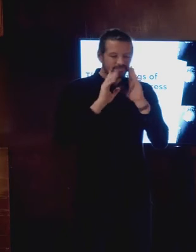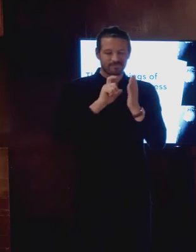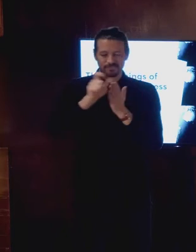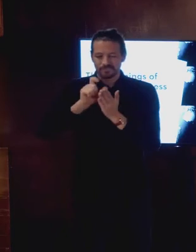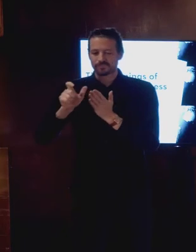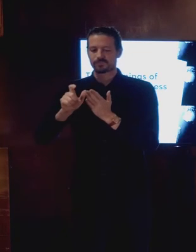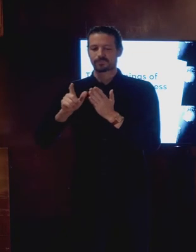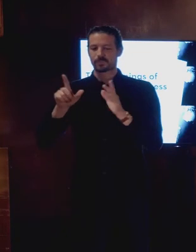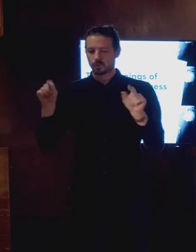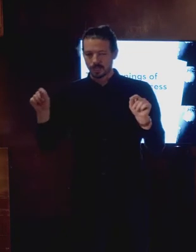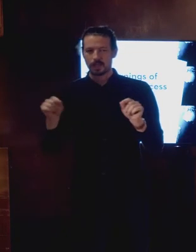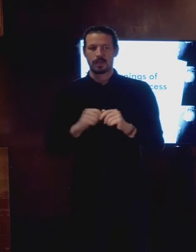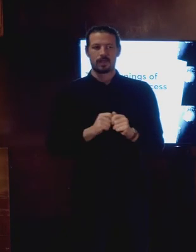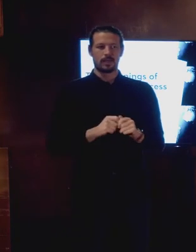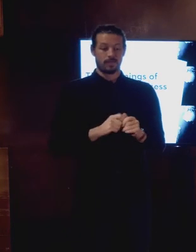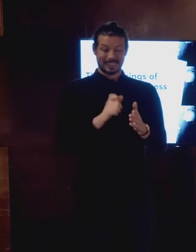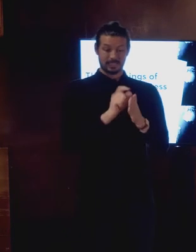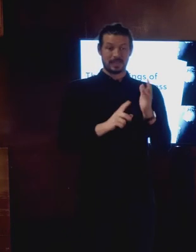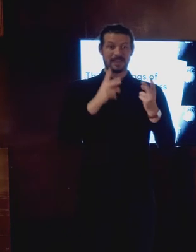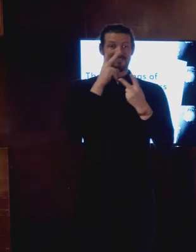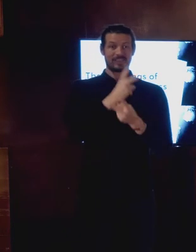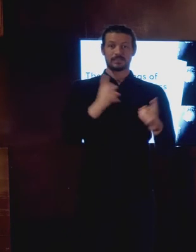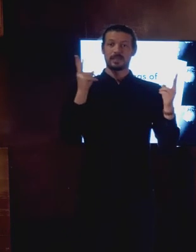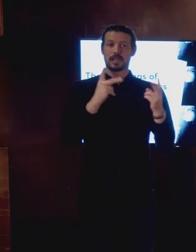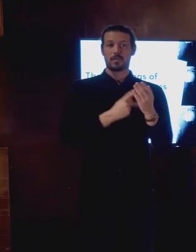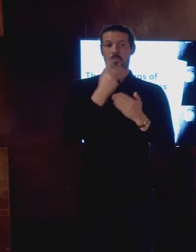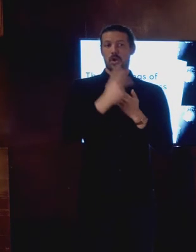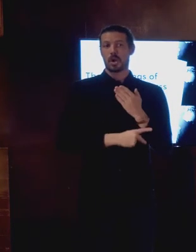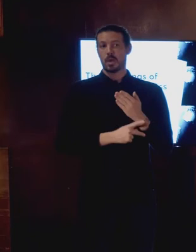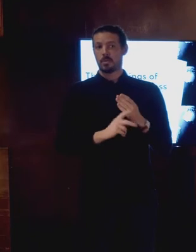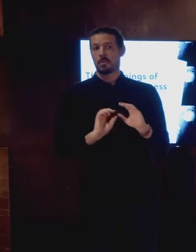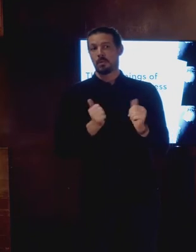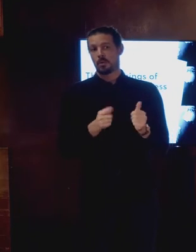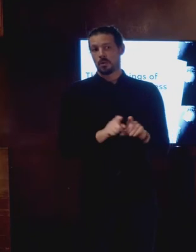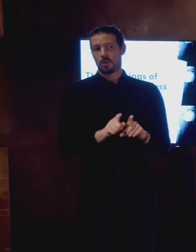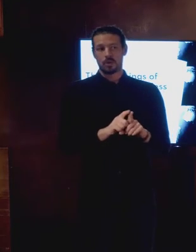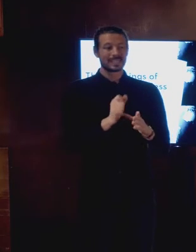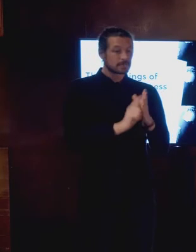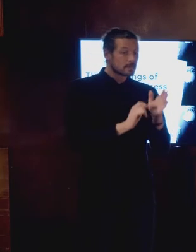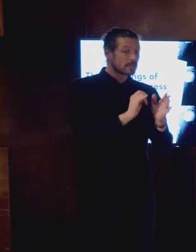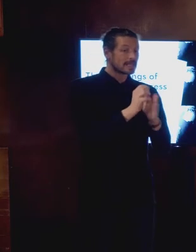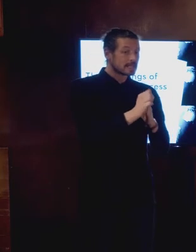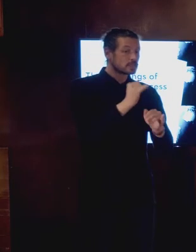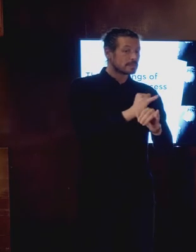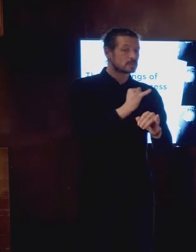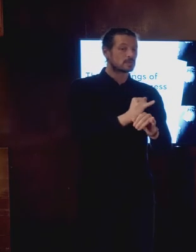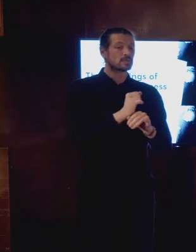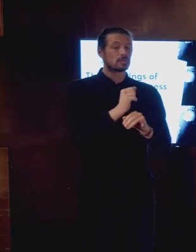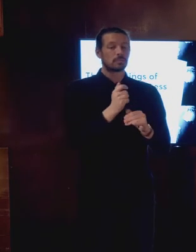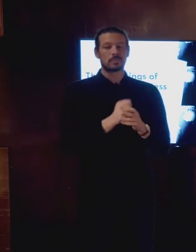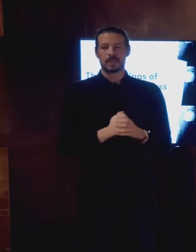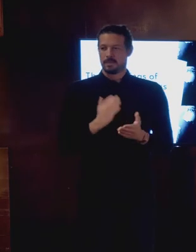Visibility Project shares a lot of people as well. Disability Leadership Institute, yeah. It's sure. But it is about